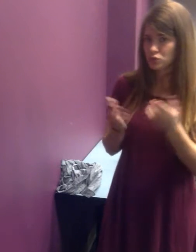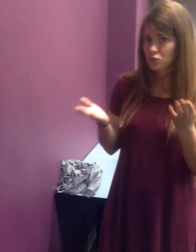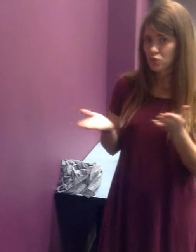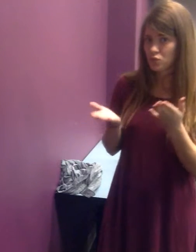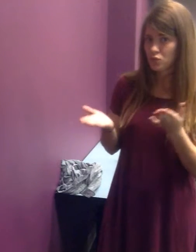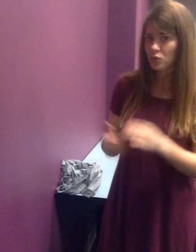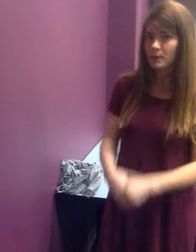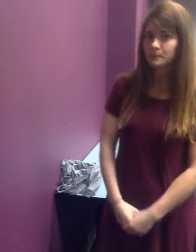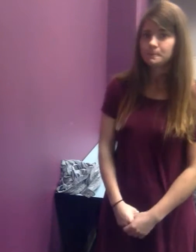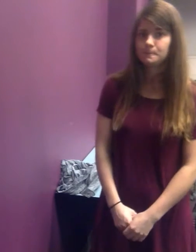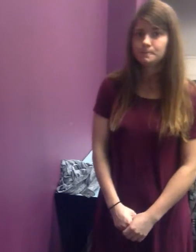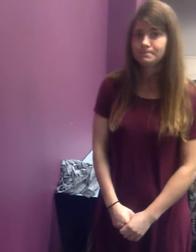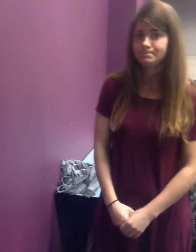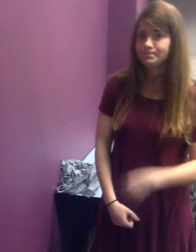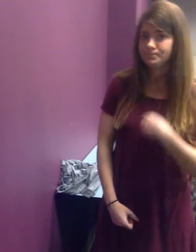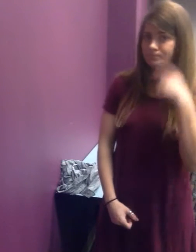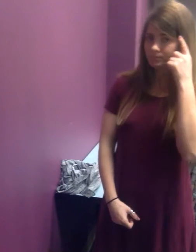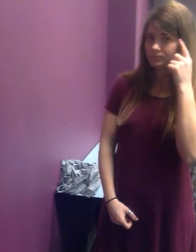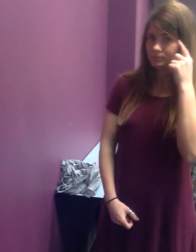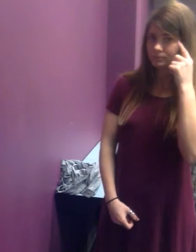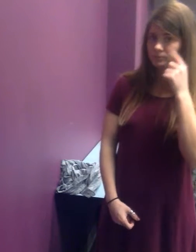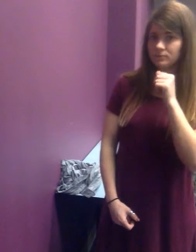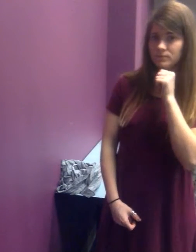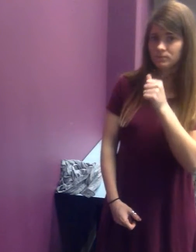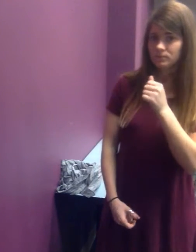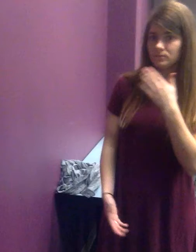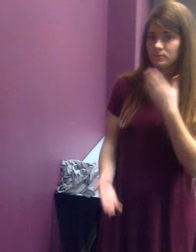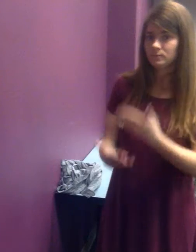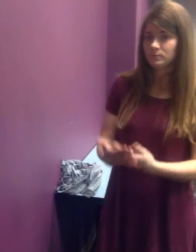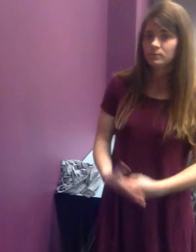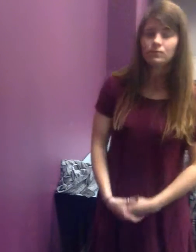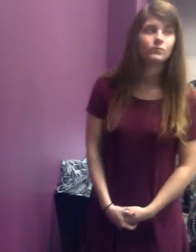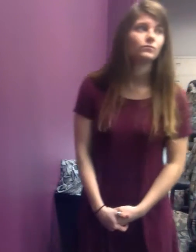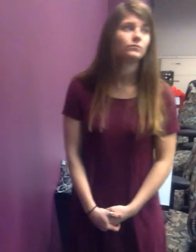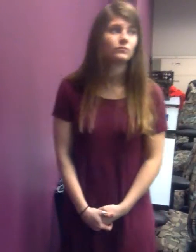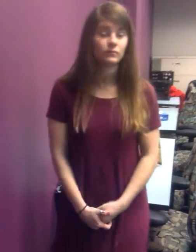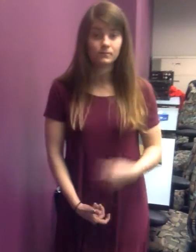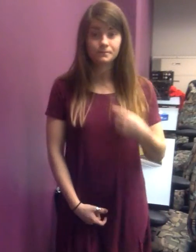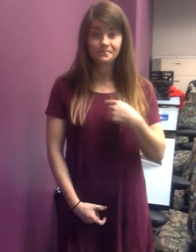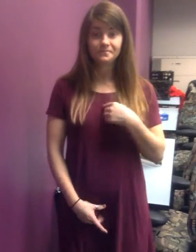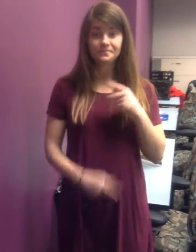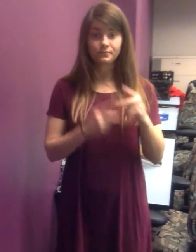I visited one of the key Democrats on this issue, Massachusetts Senator John Kerry. What had happened to all the momentum of 4 years